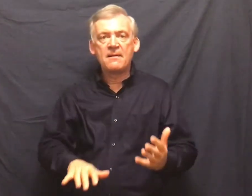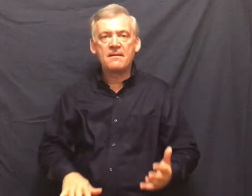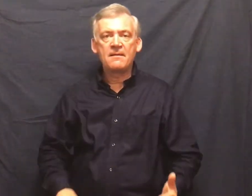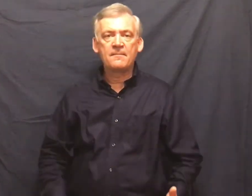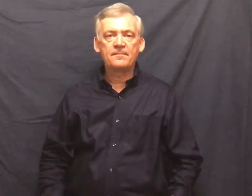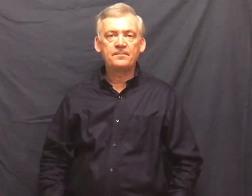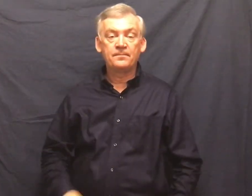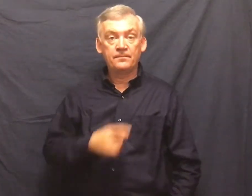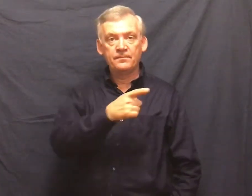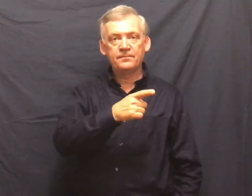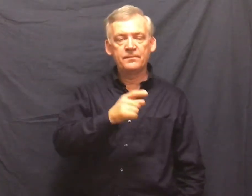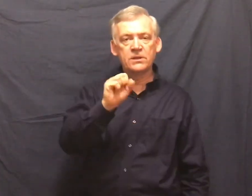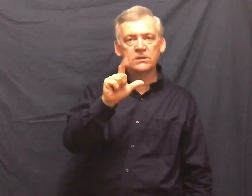Slim's voice shouted, George!